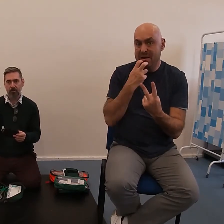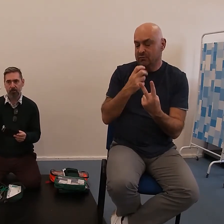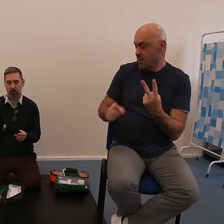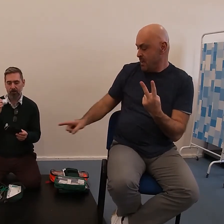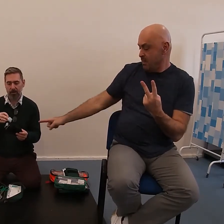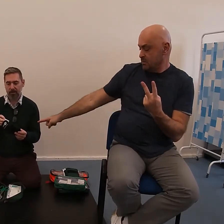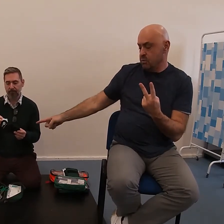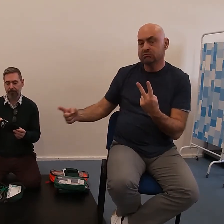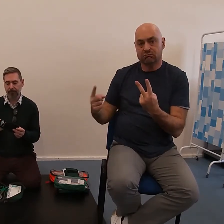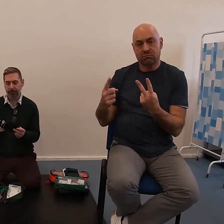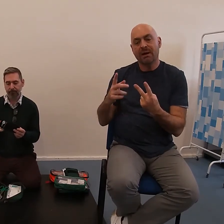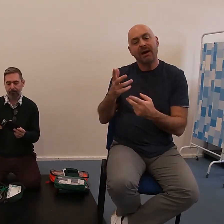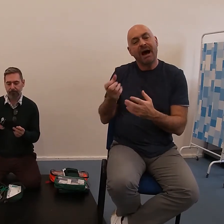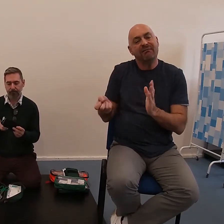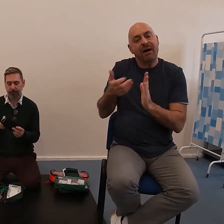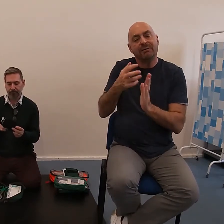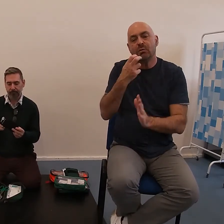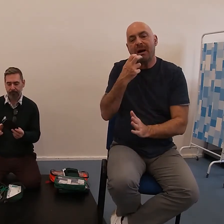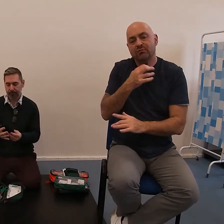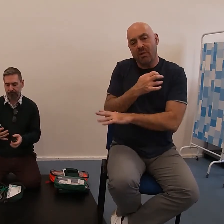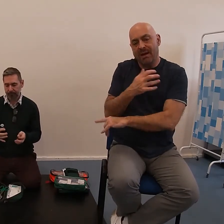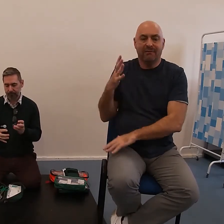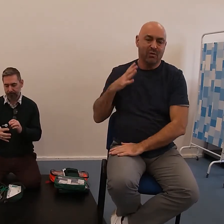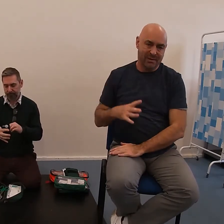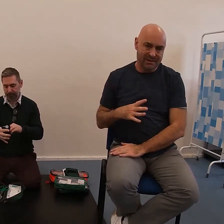extra batteries should you need it.